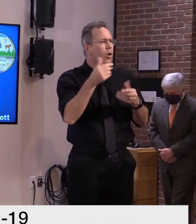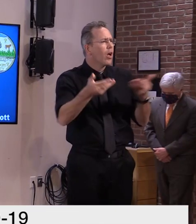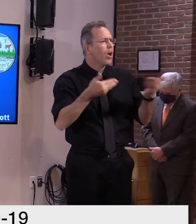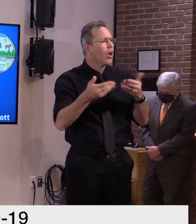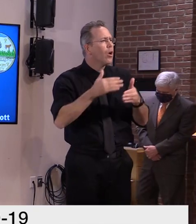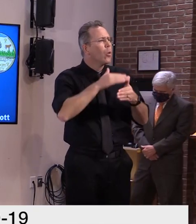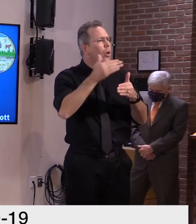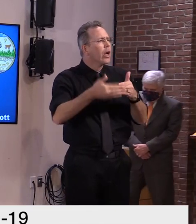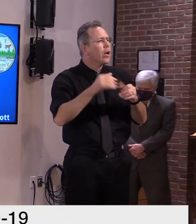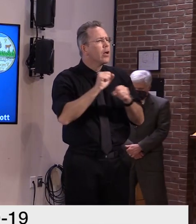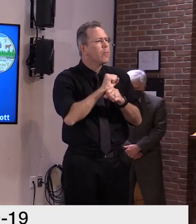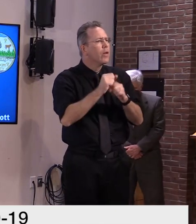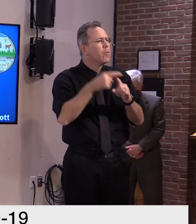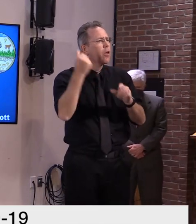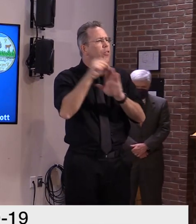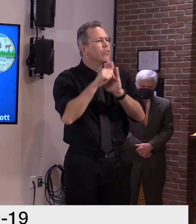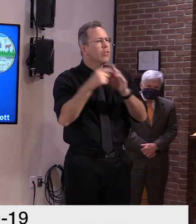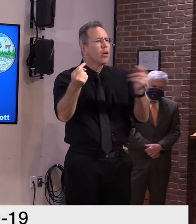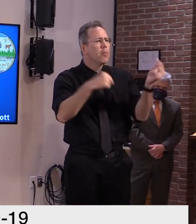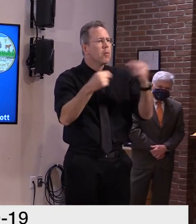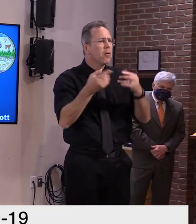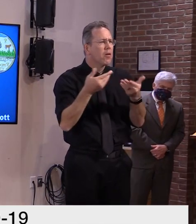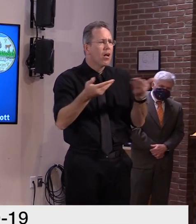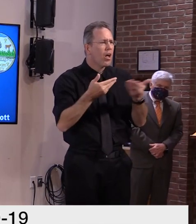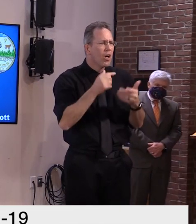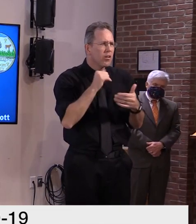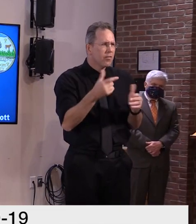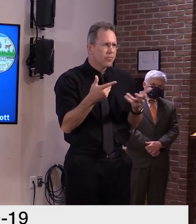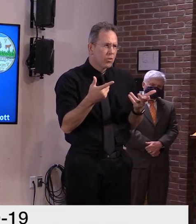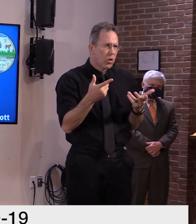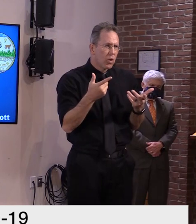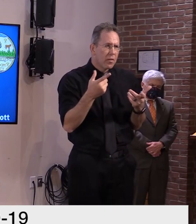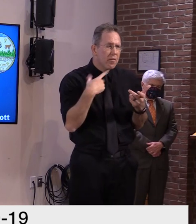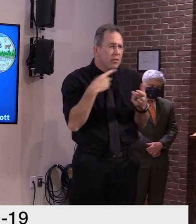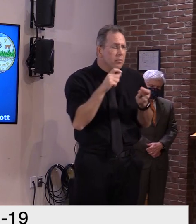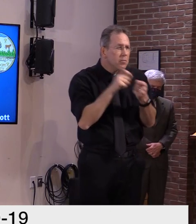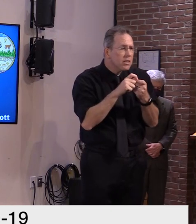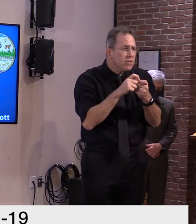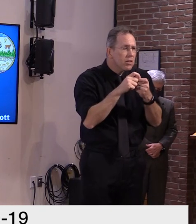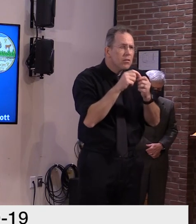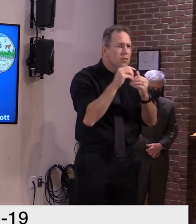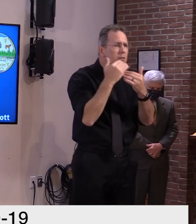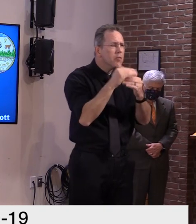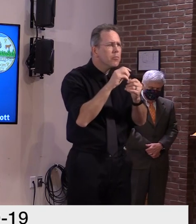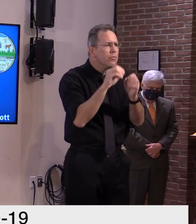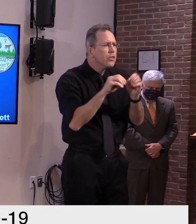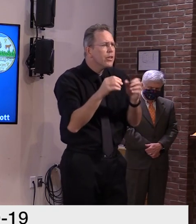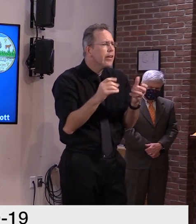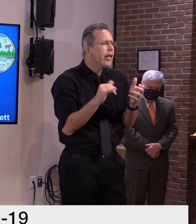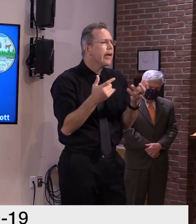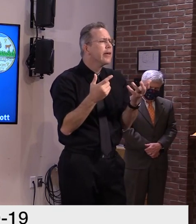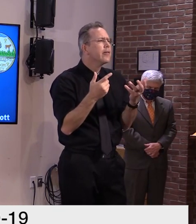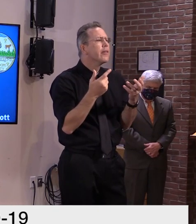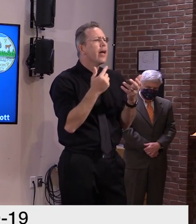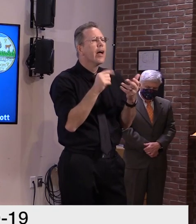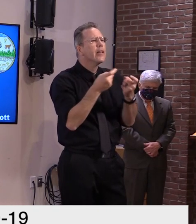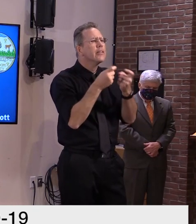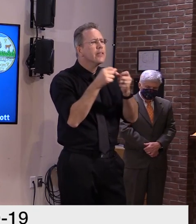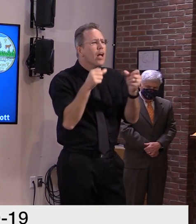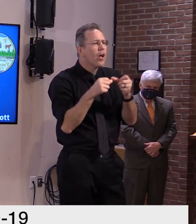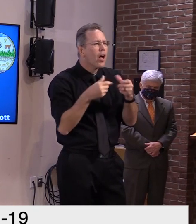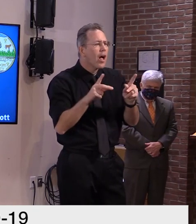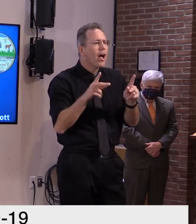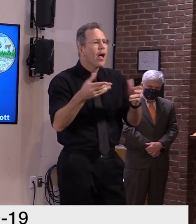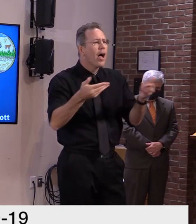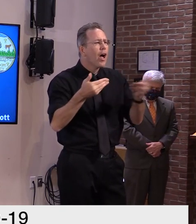contemplate putting like a percentage on the number of out-of-state employees, like 10%, in an effort to really give